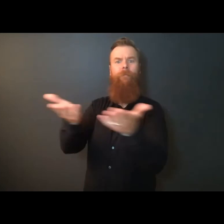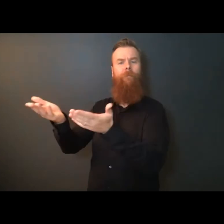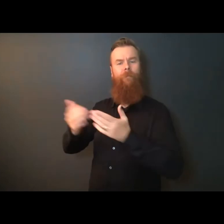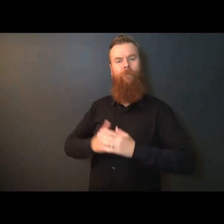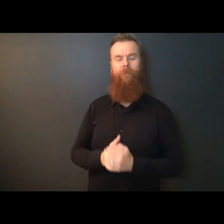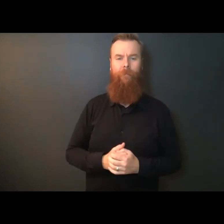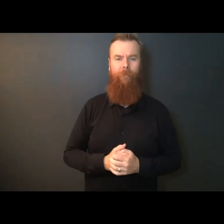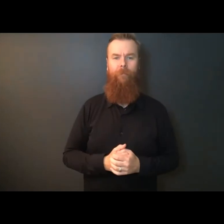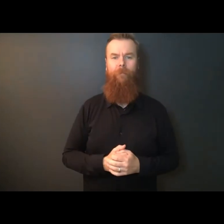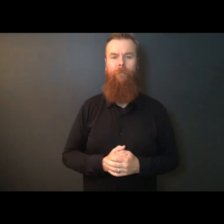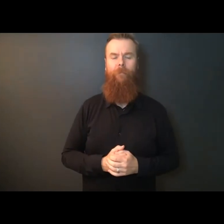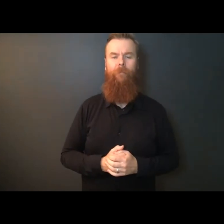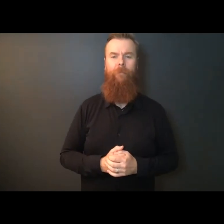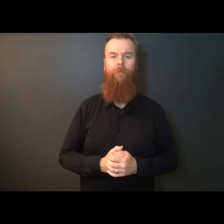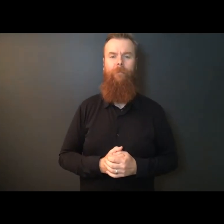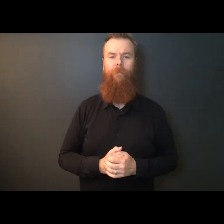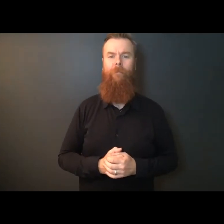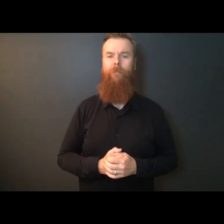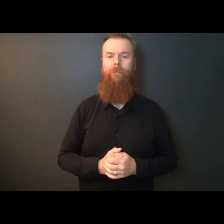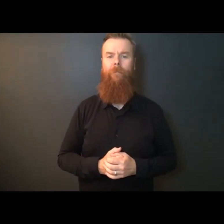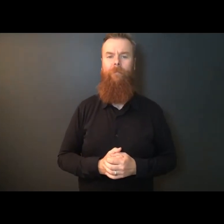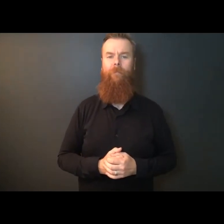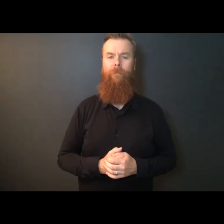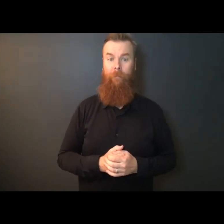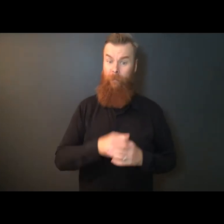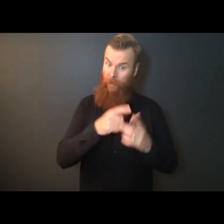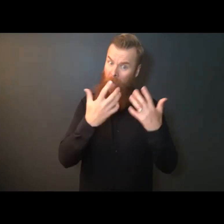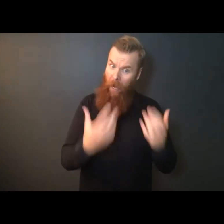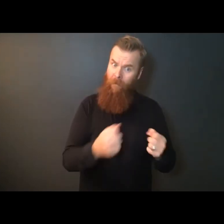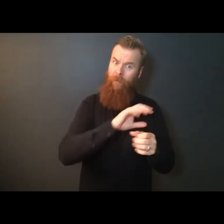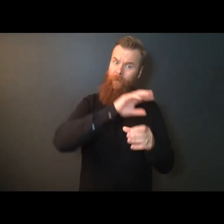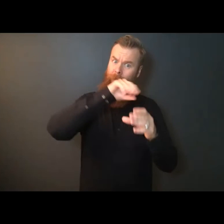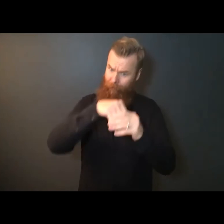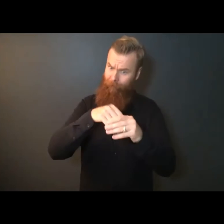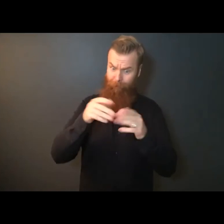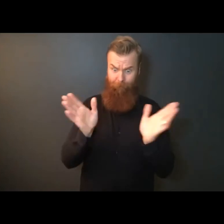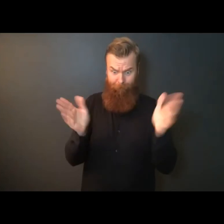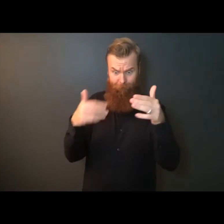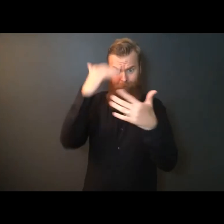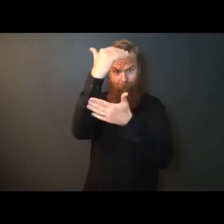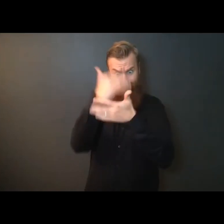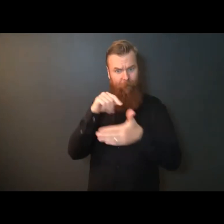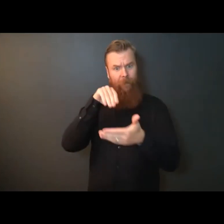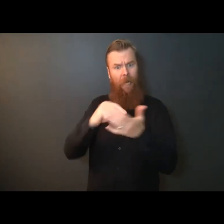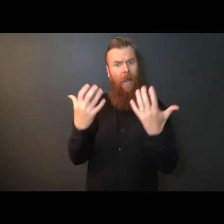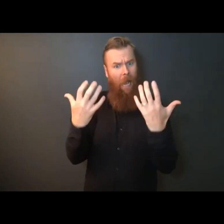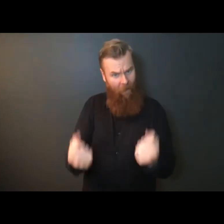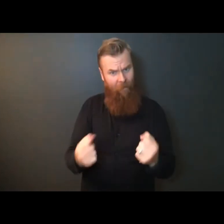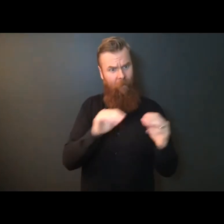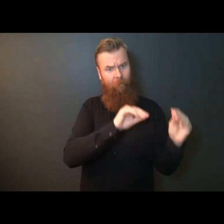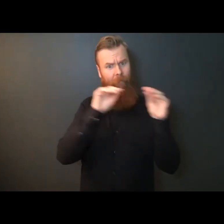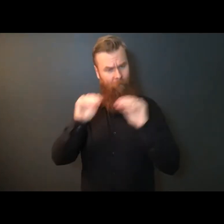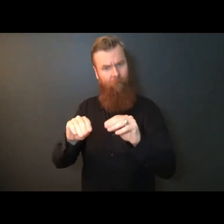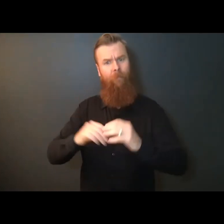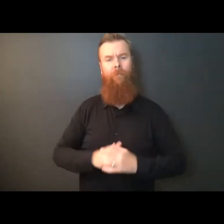an area in the toolkit that we plan to address. Right, Carly, from this, I